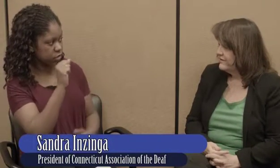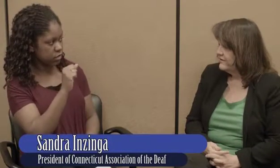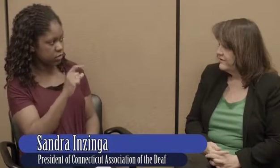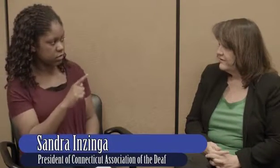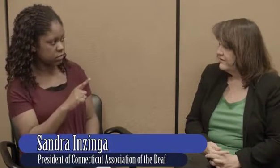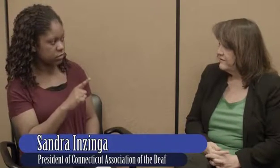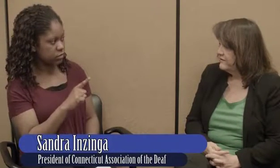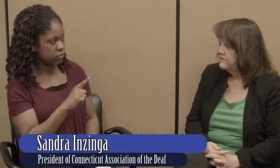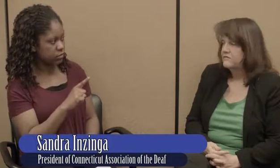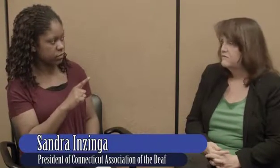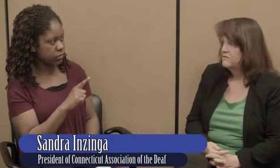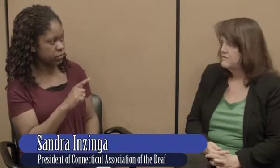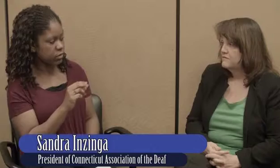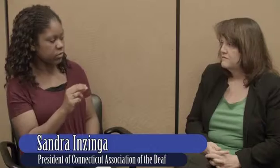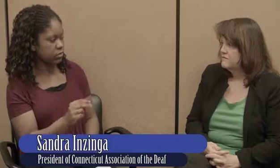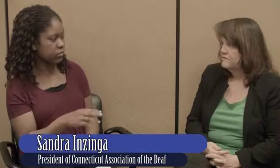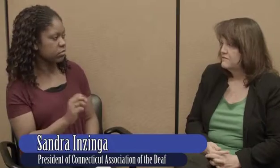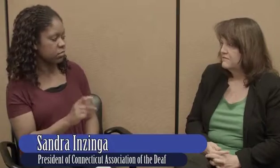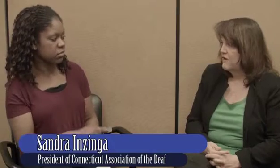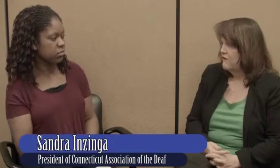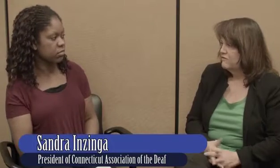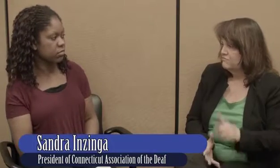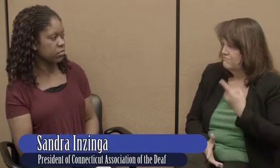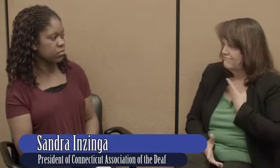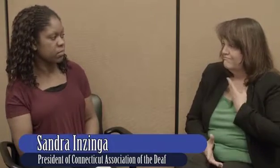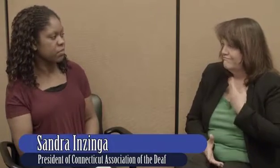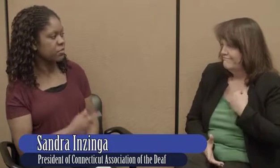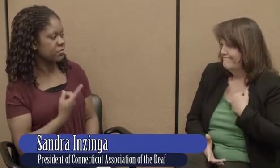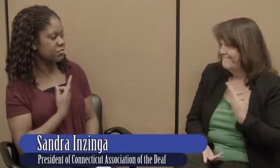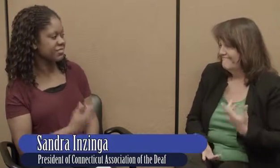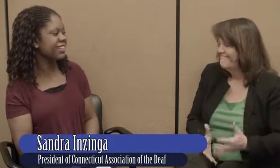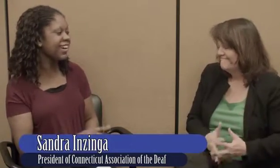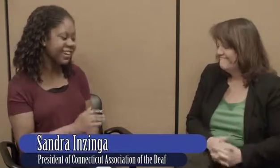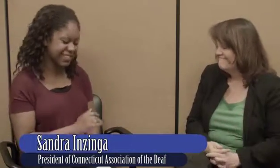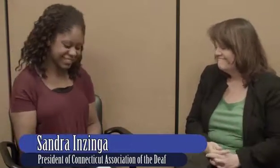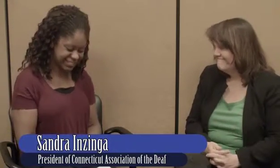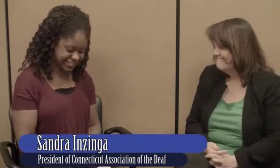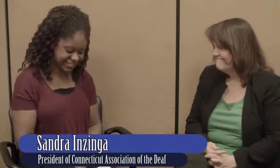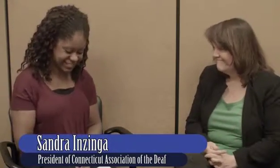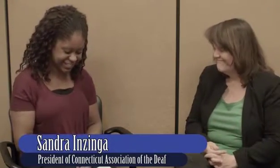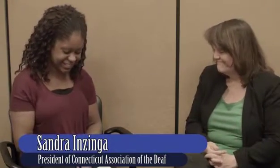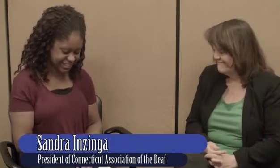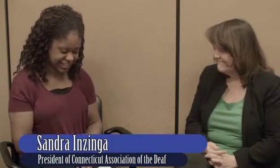Your family learned ASL as well? No, they didn't. No, they didn't. Just me, I'm the only one.